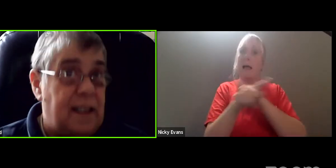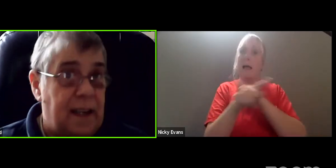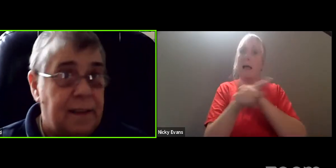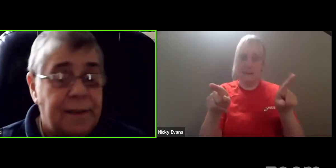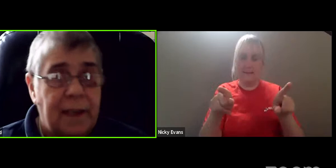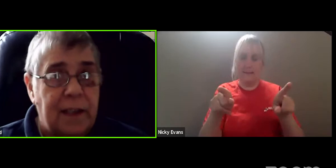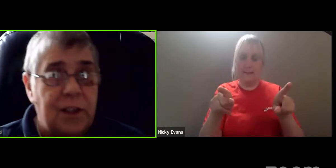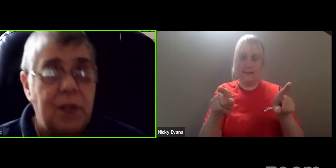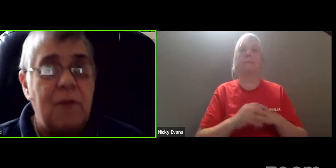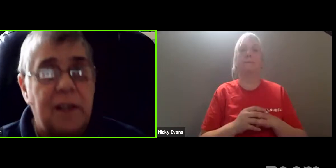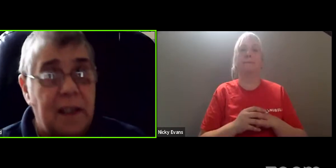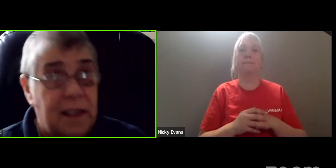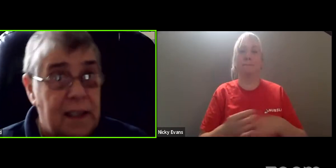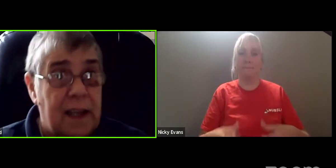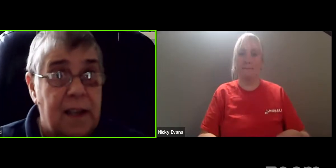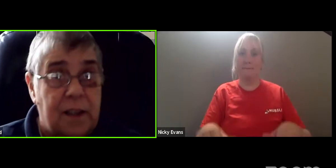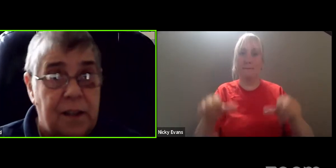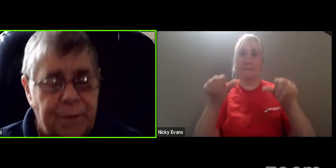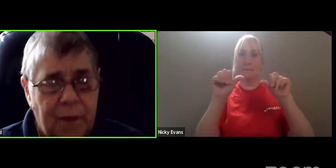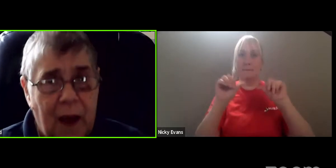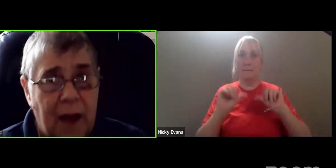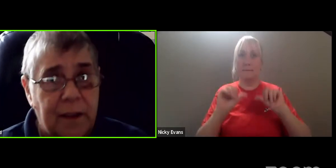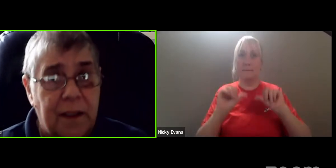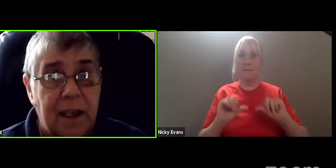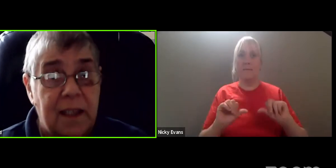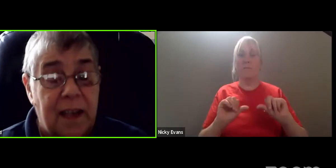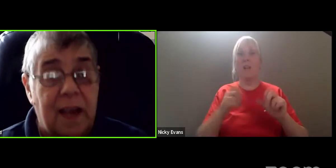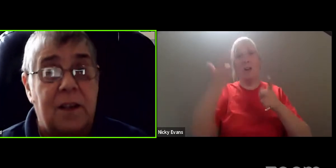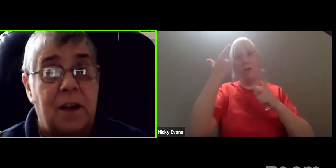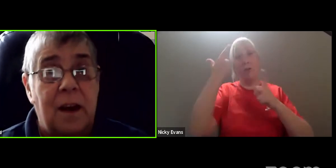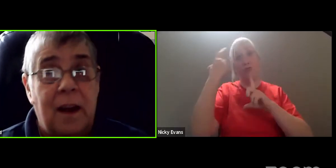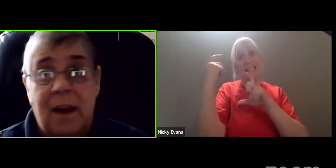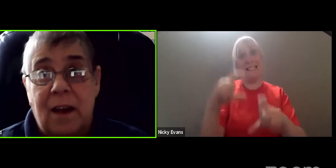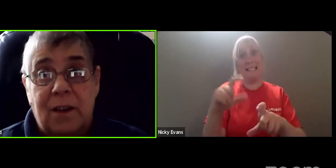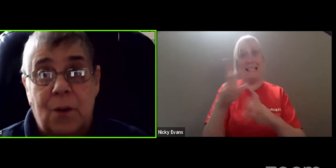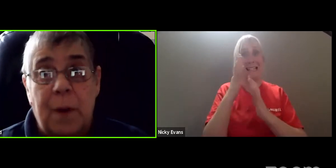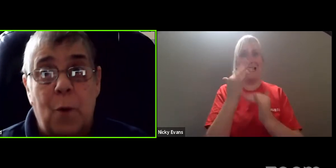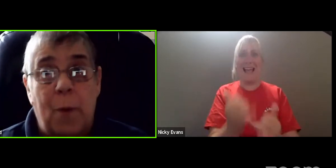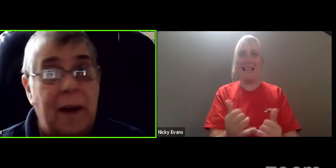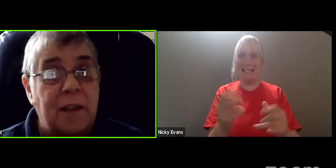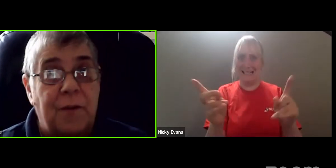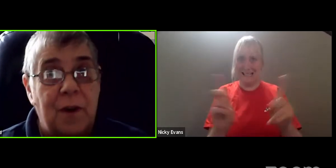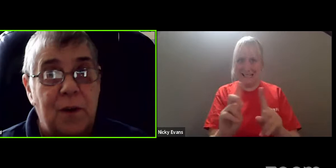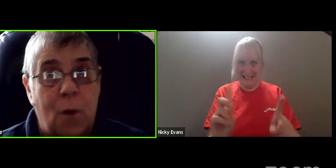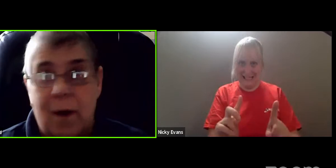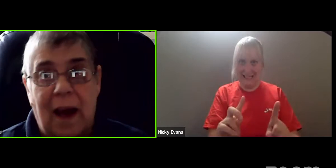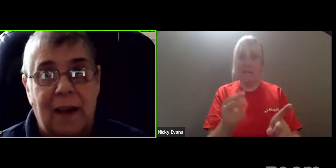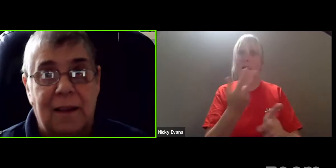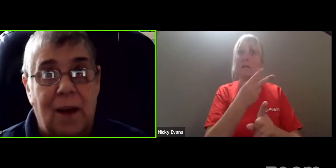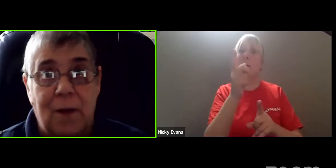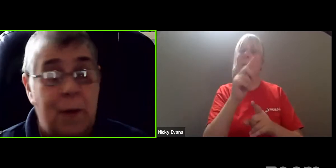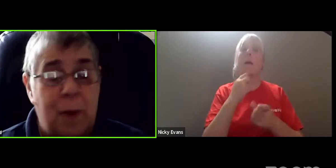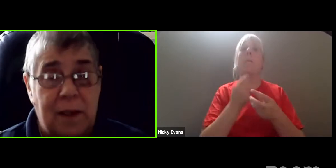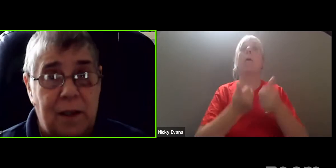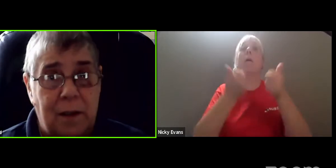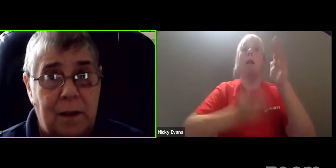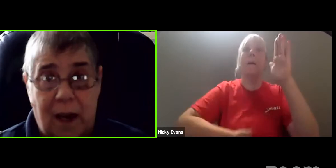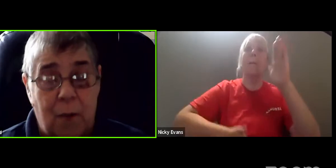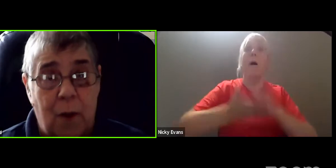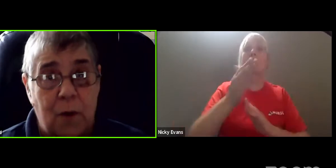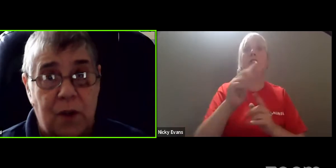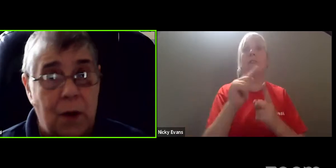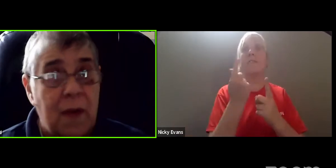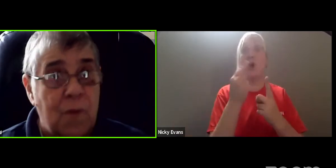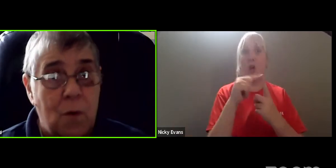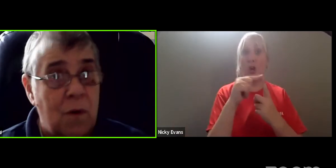Residency testing. Now, there's 2 residency tests, and these tests, some people pass the first one and don't get past the